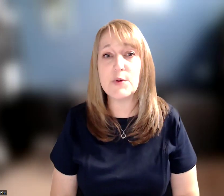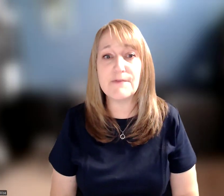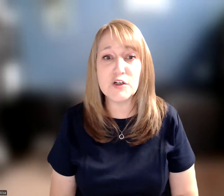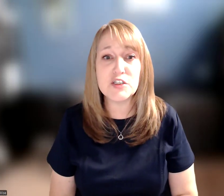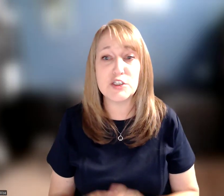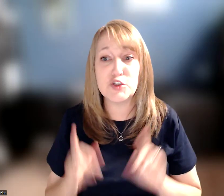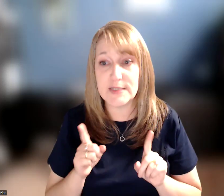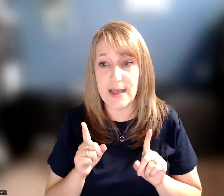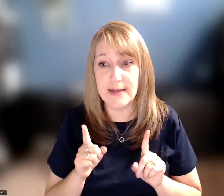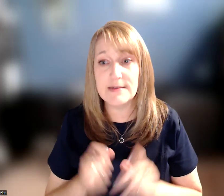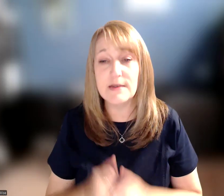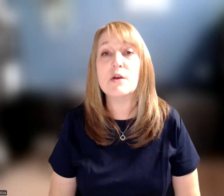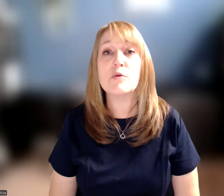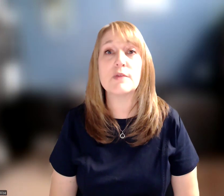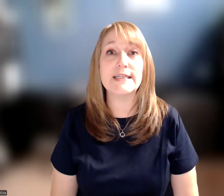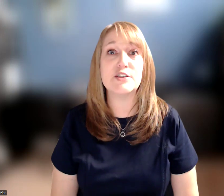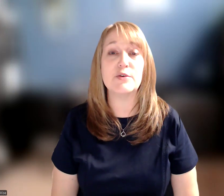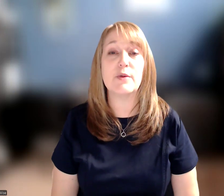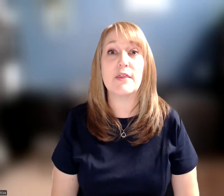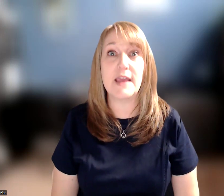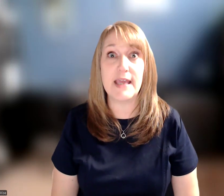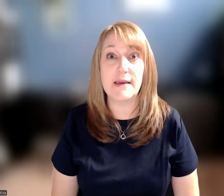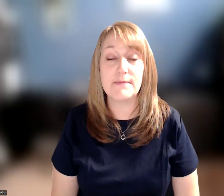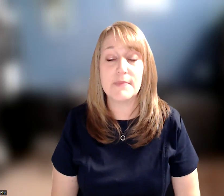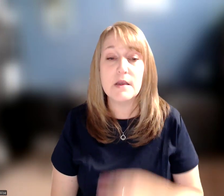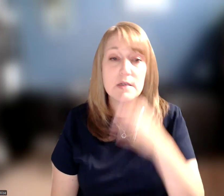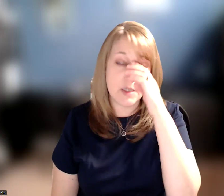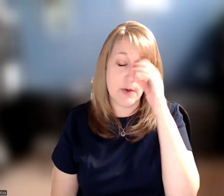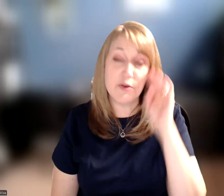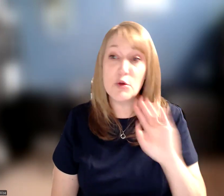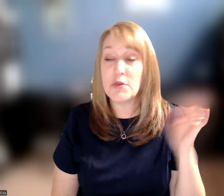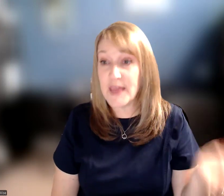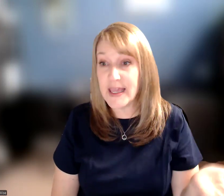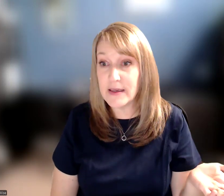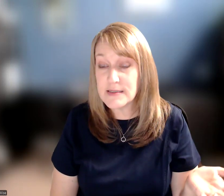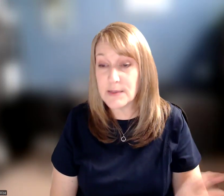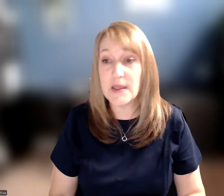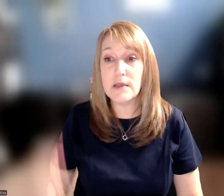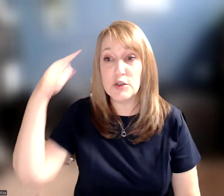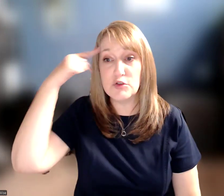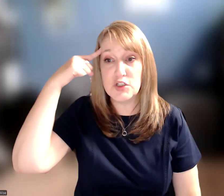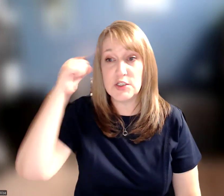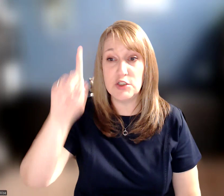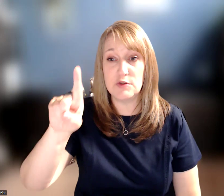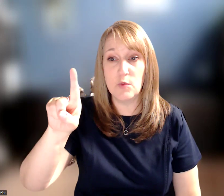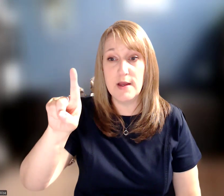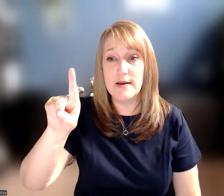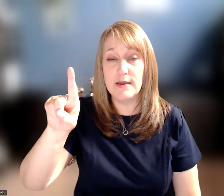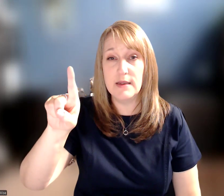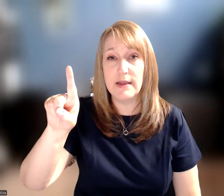the first 2 signs relate to thinking. So if you think something, you just use a one